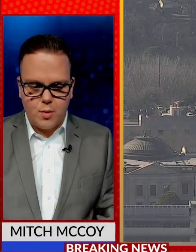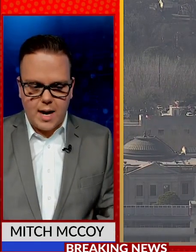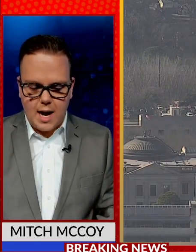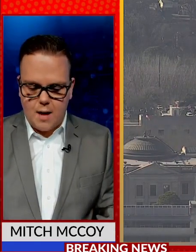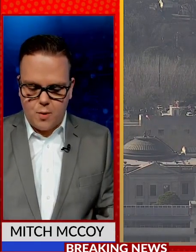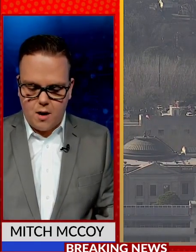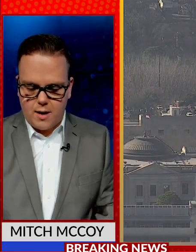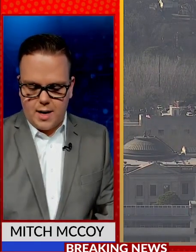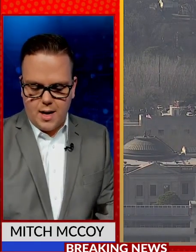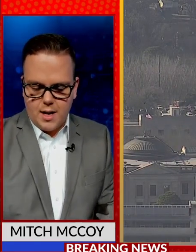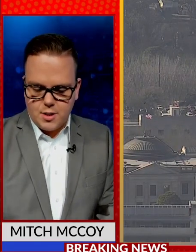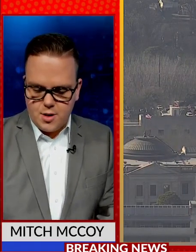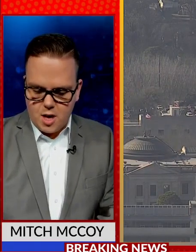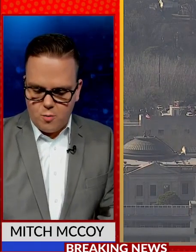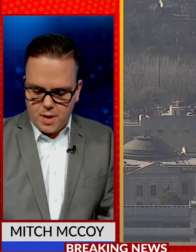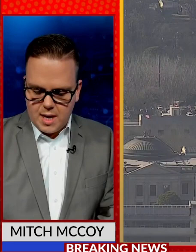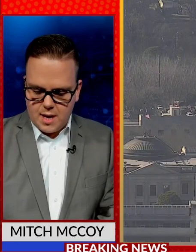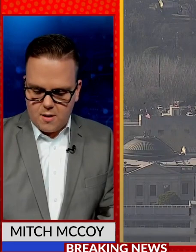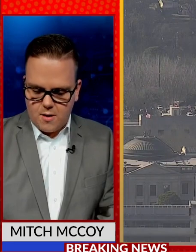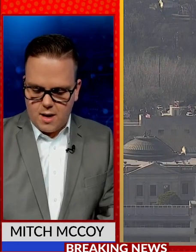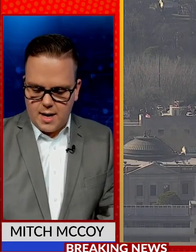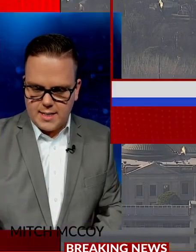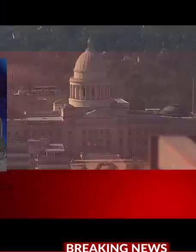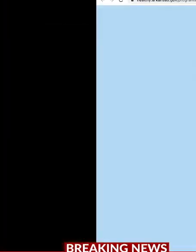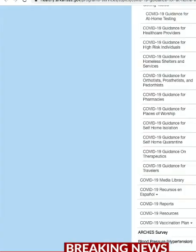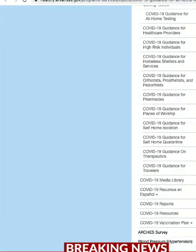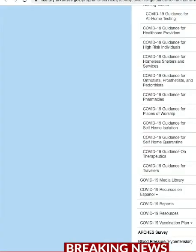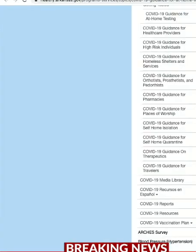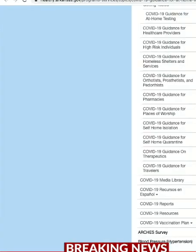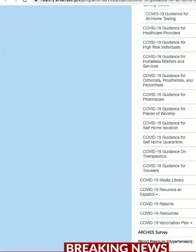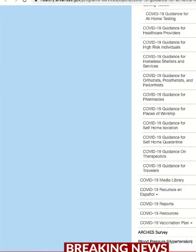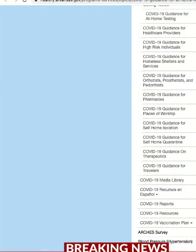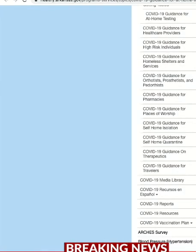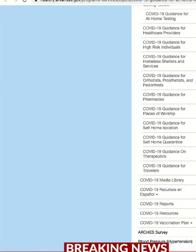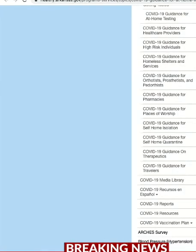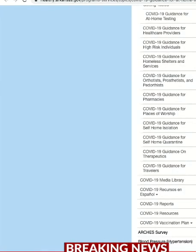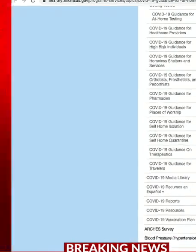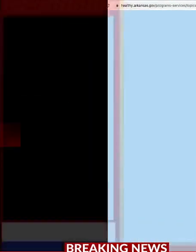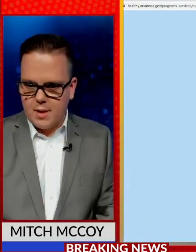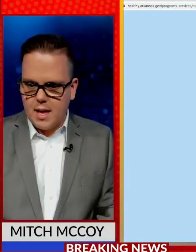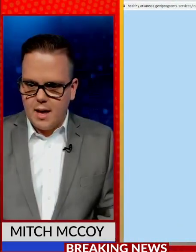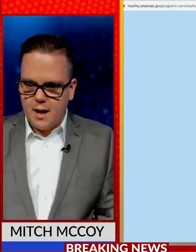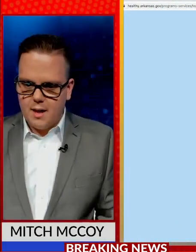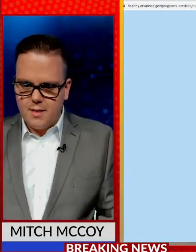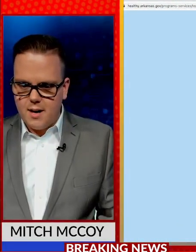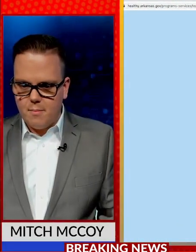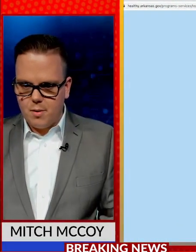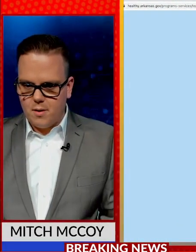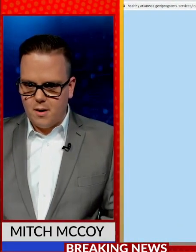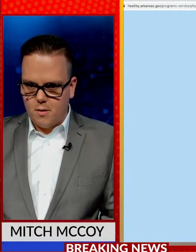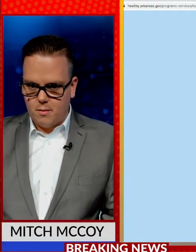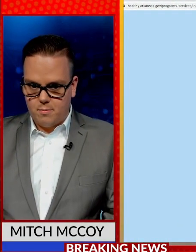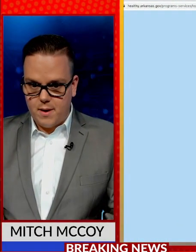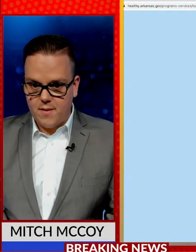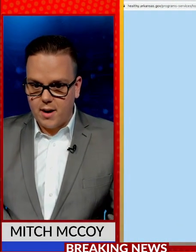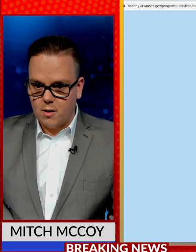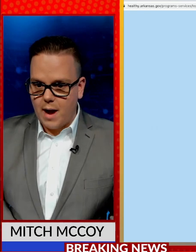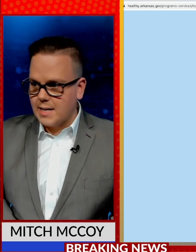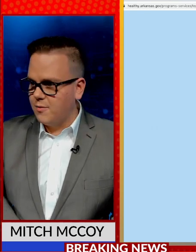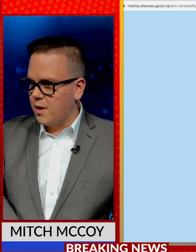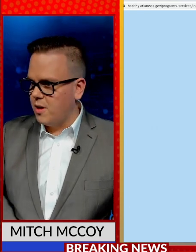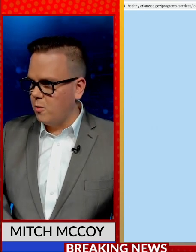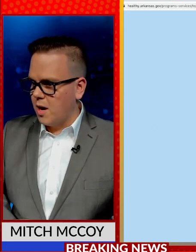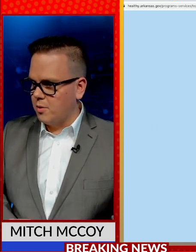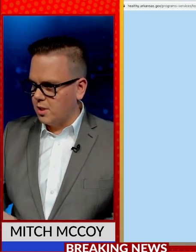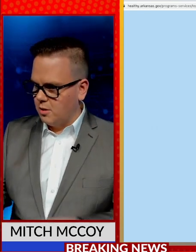want to bring up, we are in Studio B here today, and we're able to bring up the number, be very